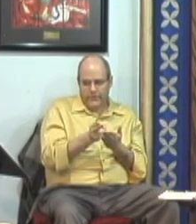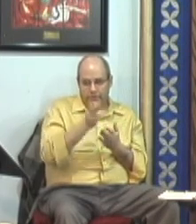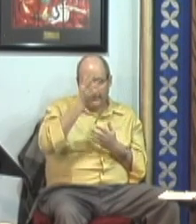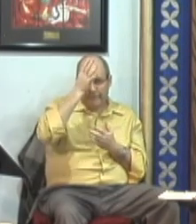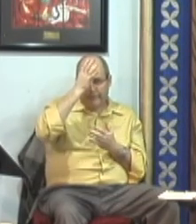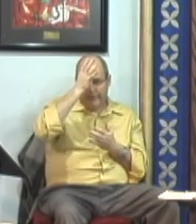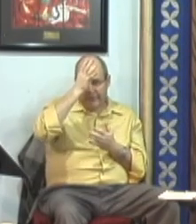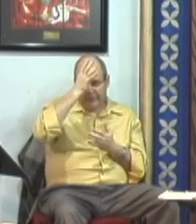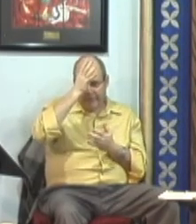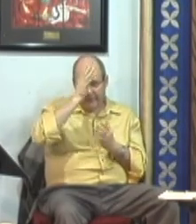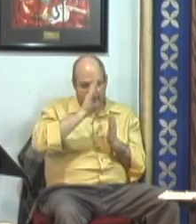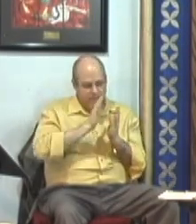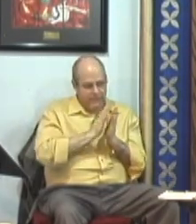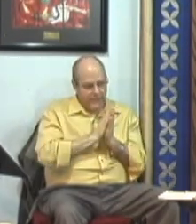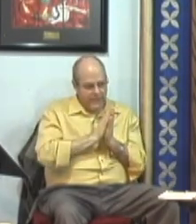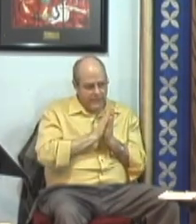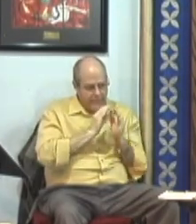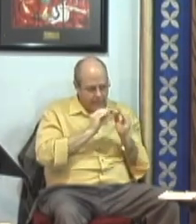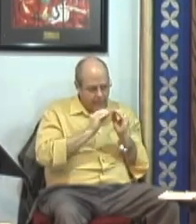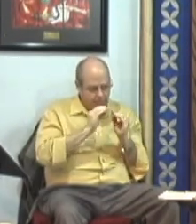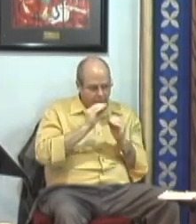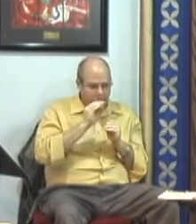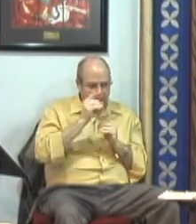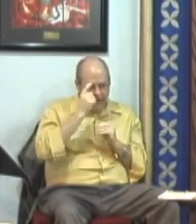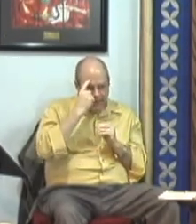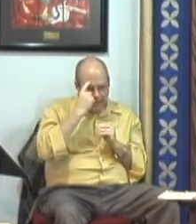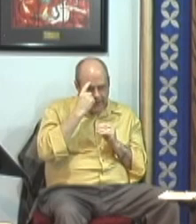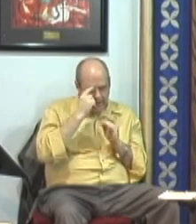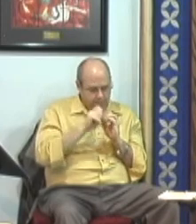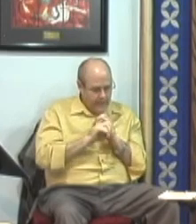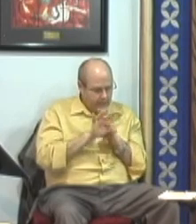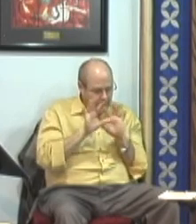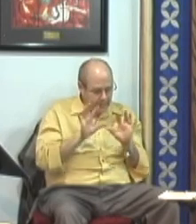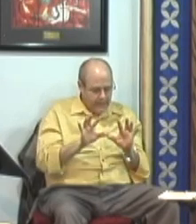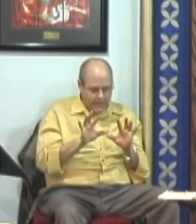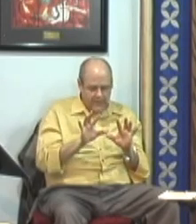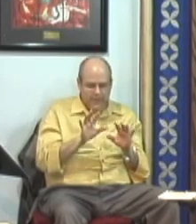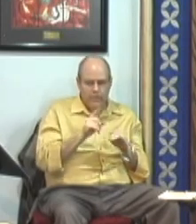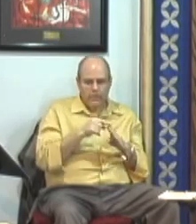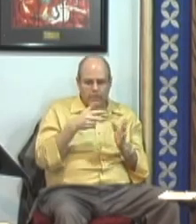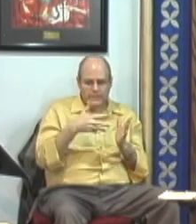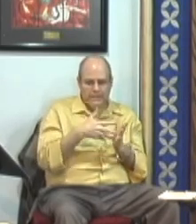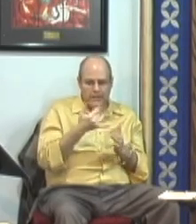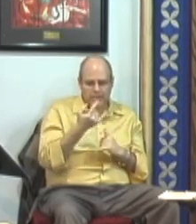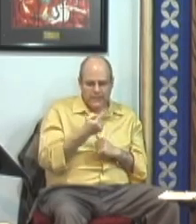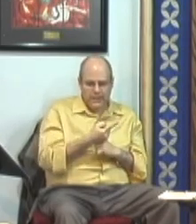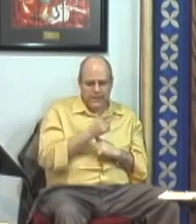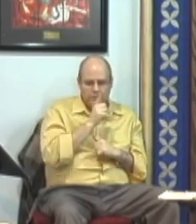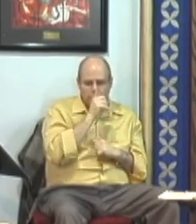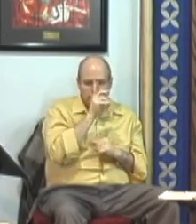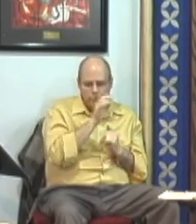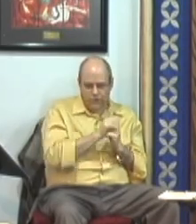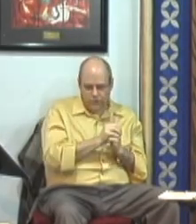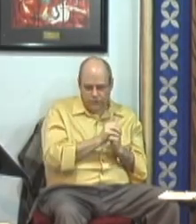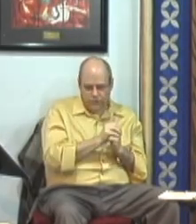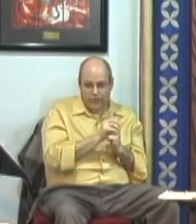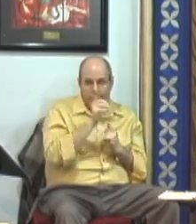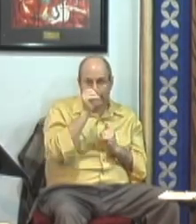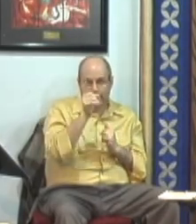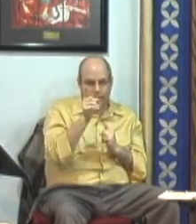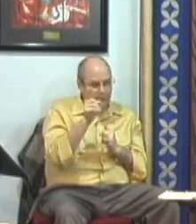And Father, I just pray that you would fix in our minds, clarify and settle in our minds what we've studied here today, that true worship of